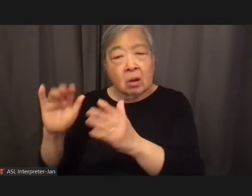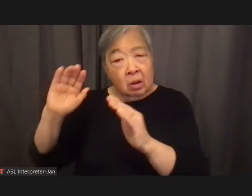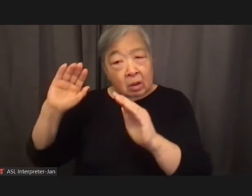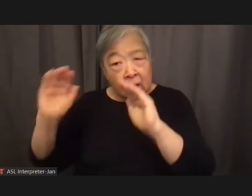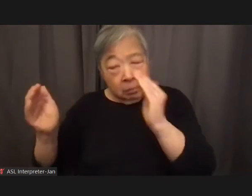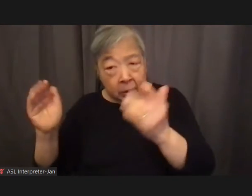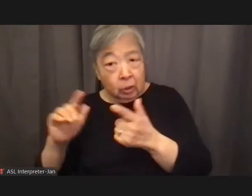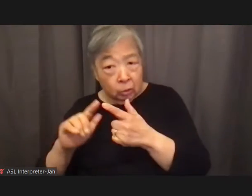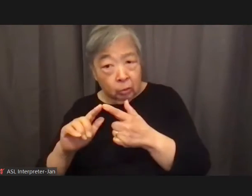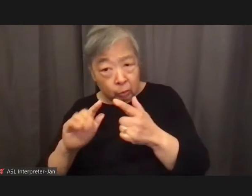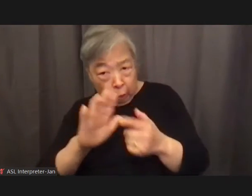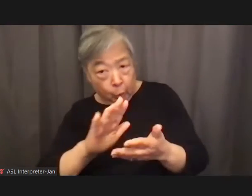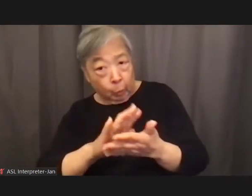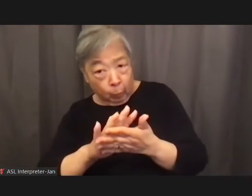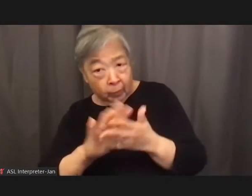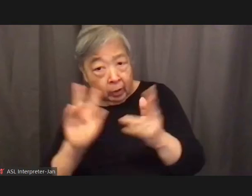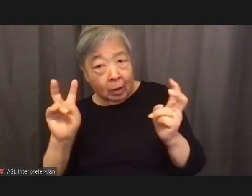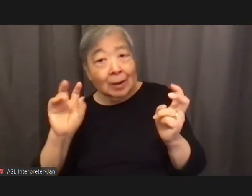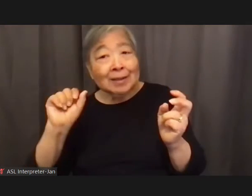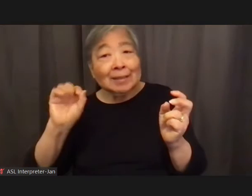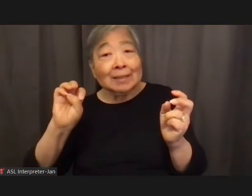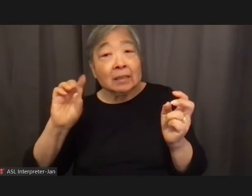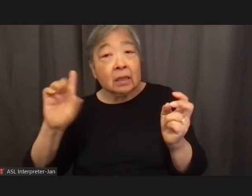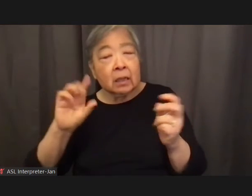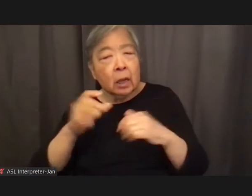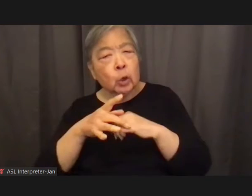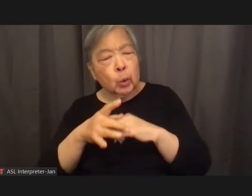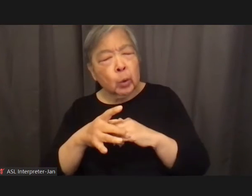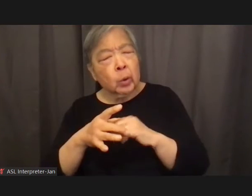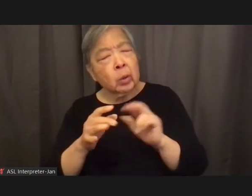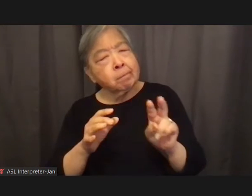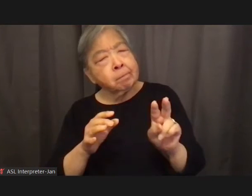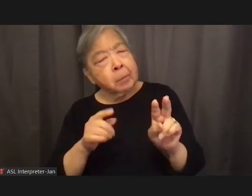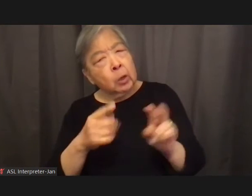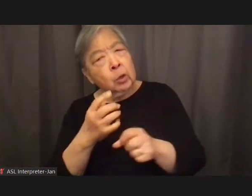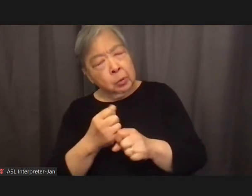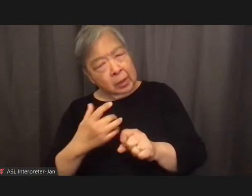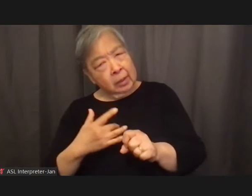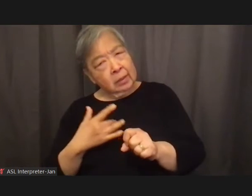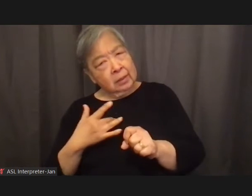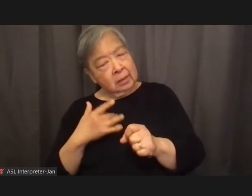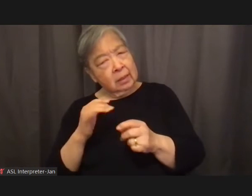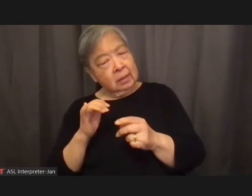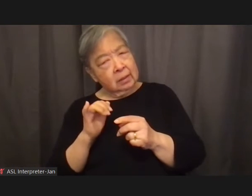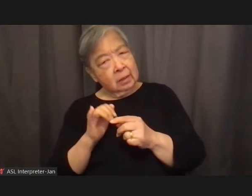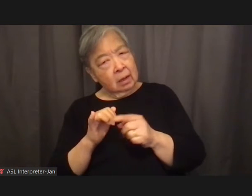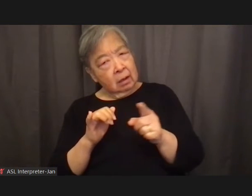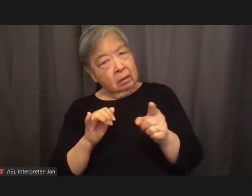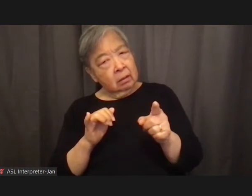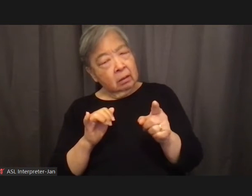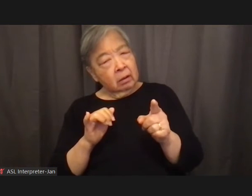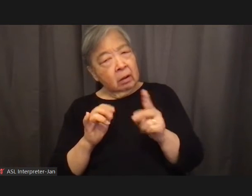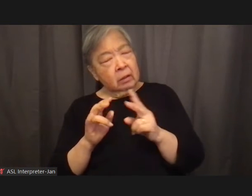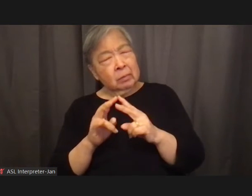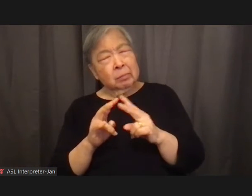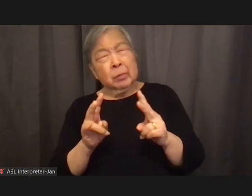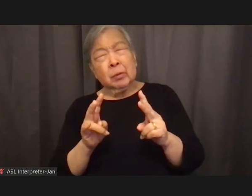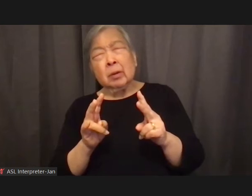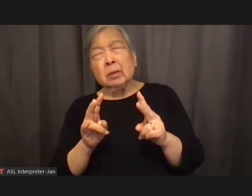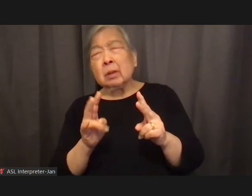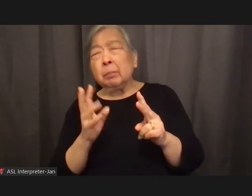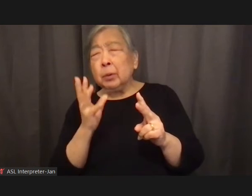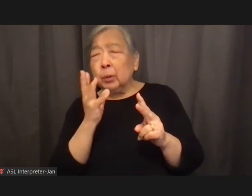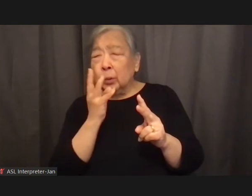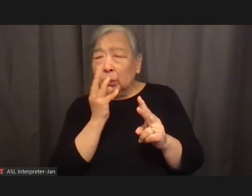Earth, you sort of get a sense that there's a, you know, that this is sort of a very, very beautifully and